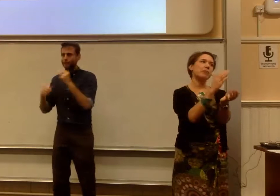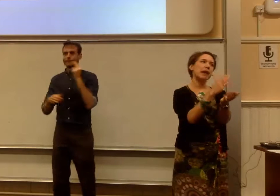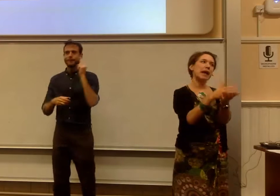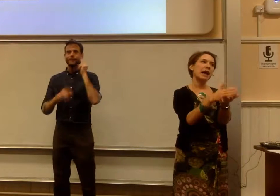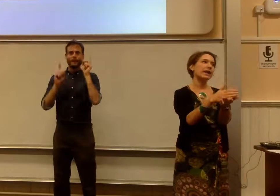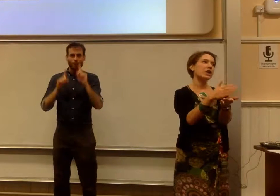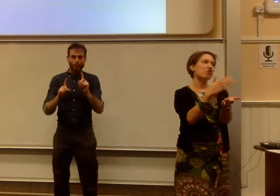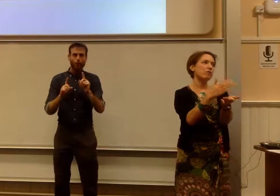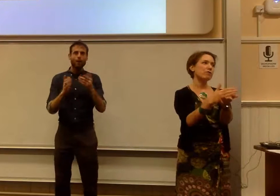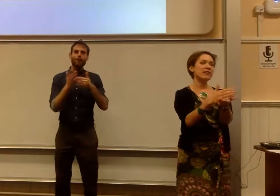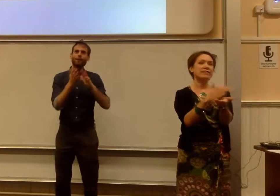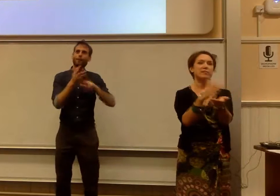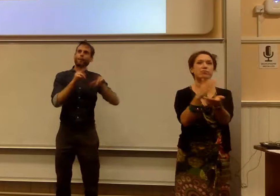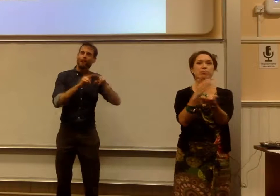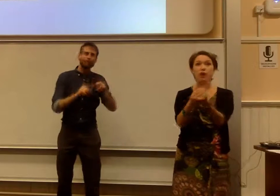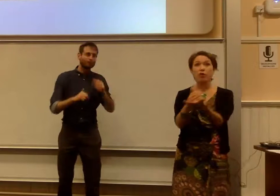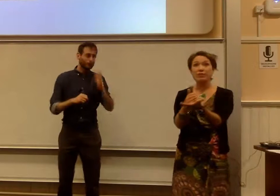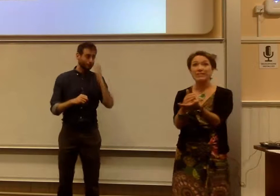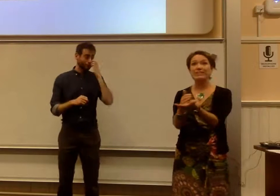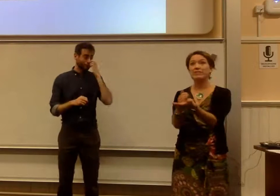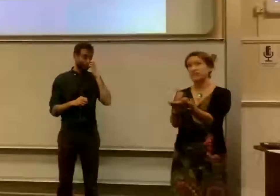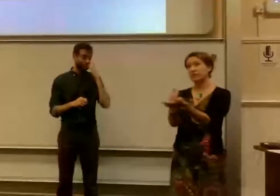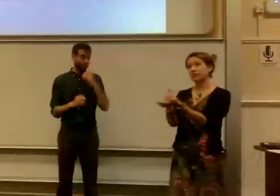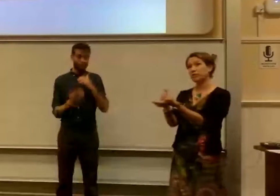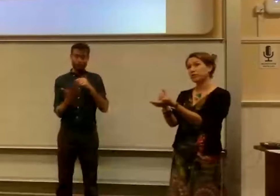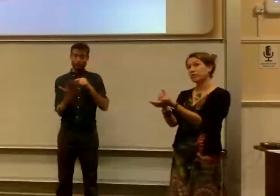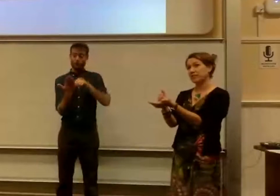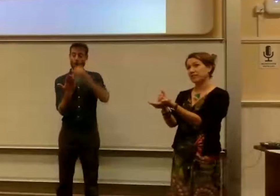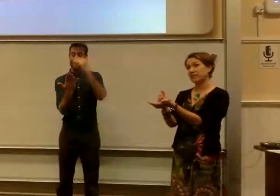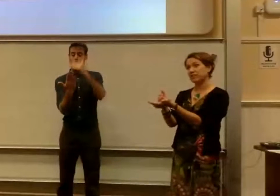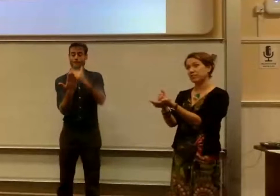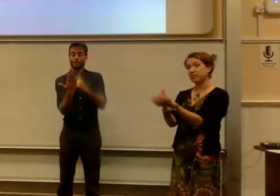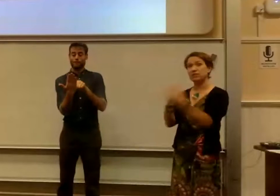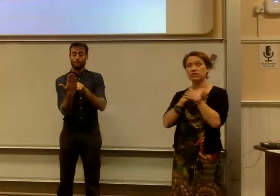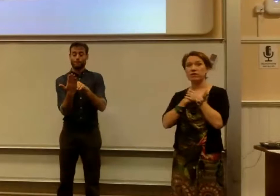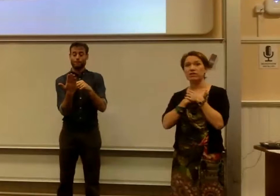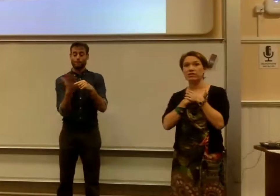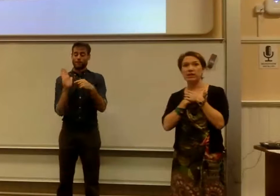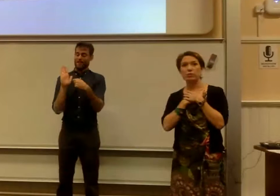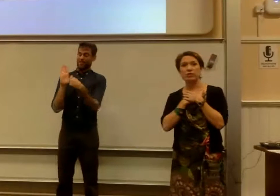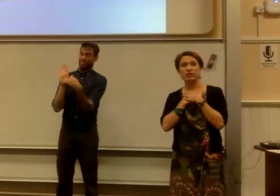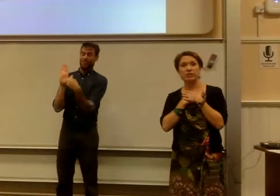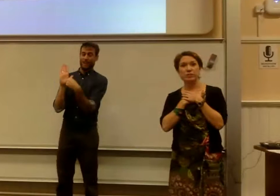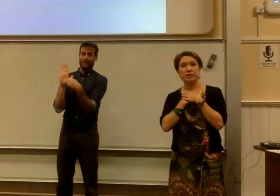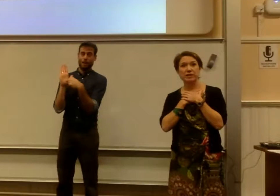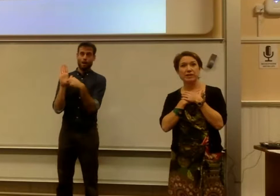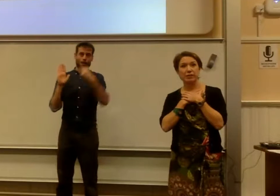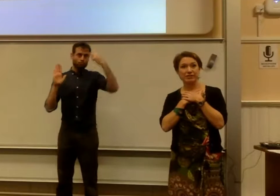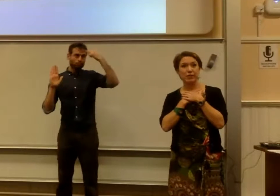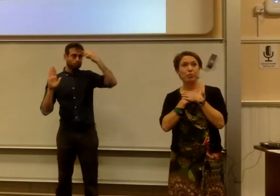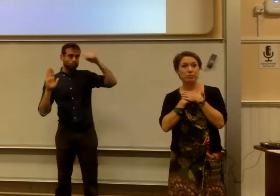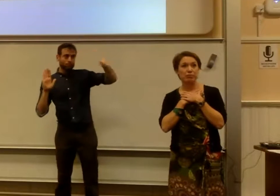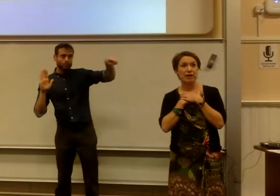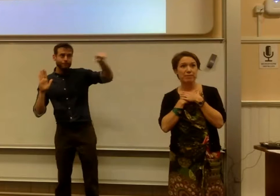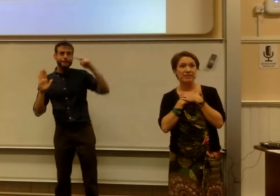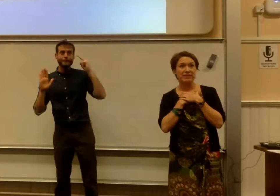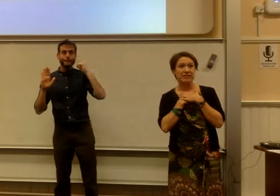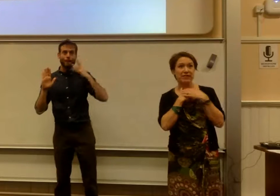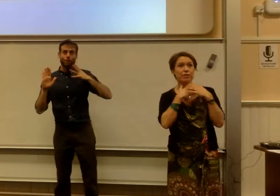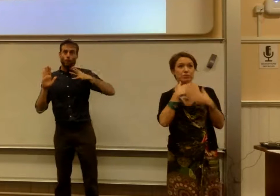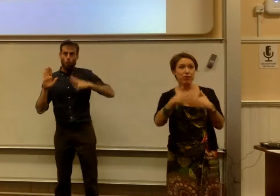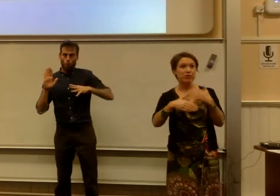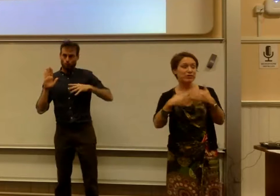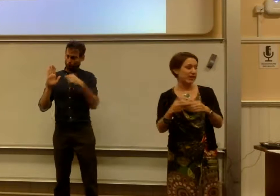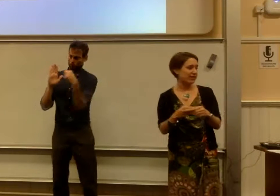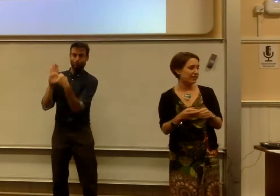that the plan reflects the priorities of the deaf community, so I can't tell you what's going to be in it, because that will be preempting